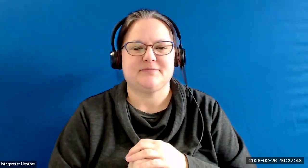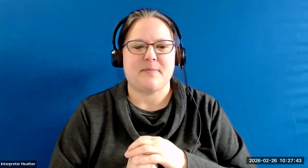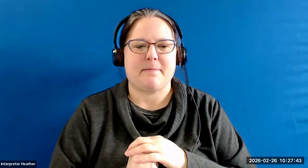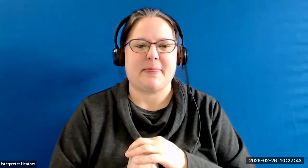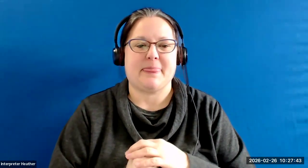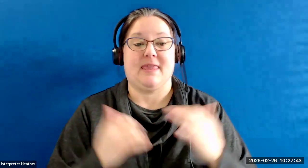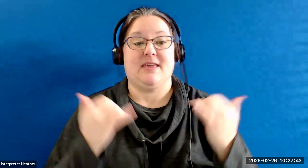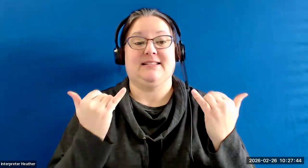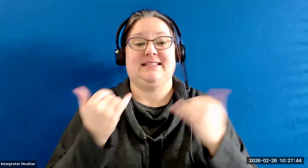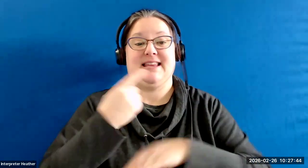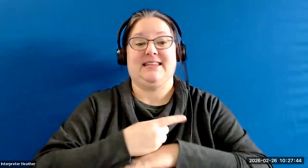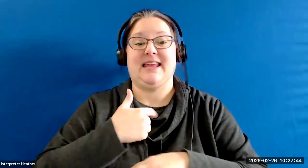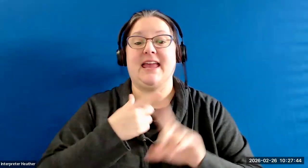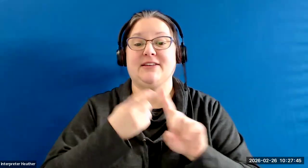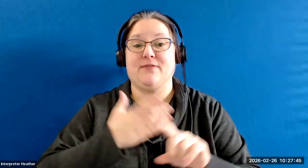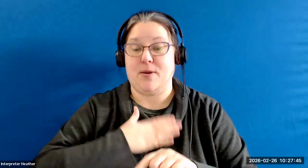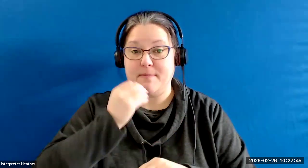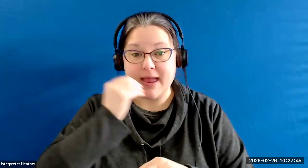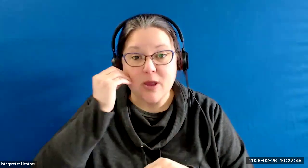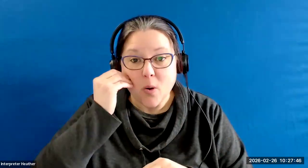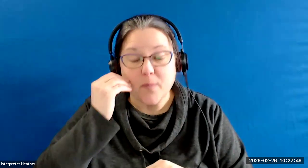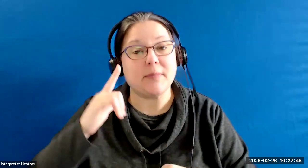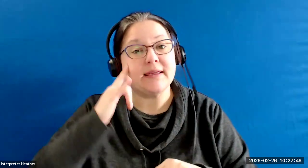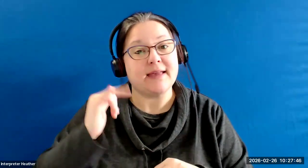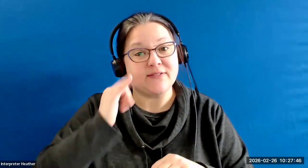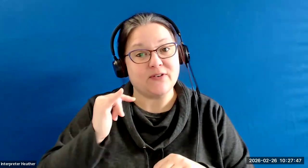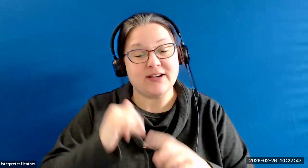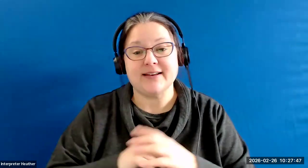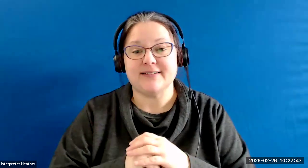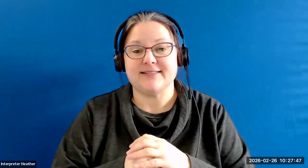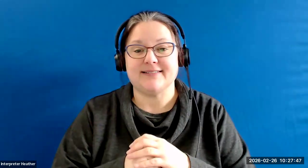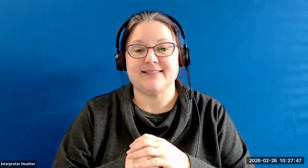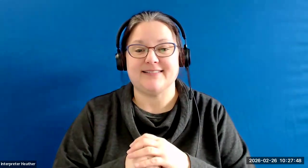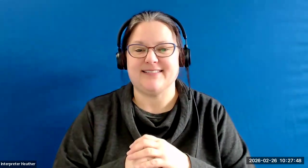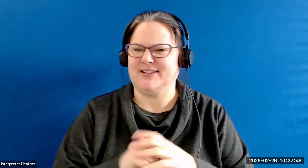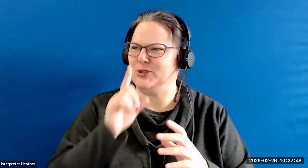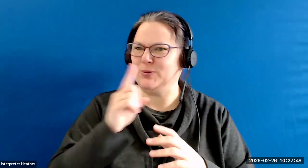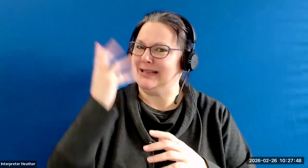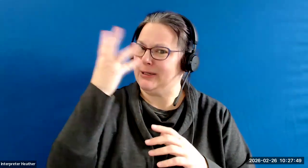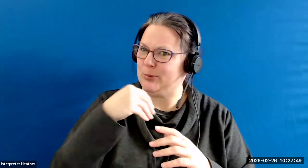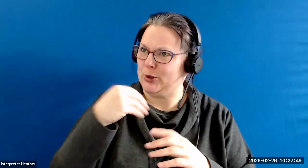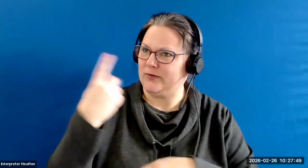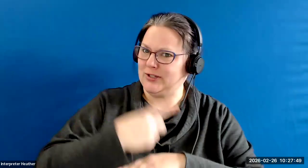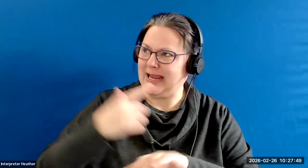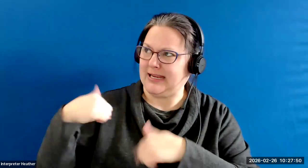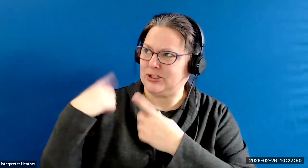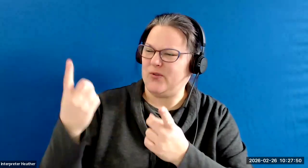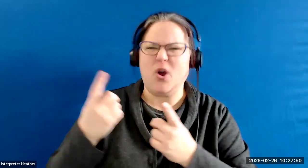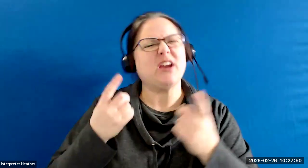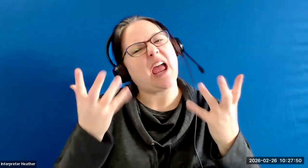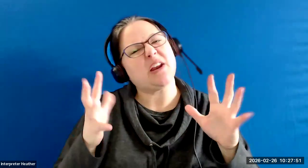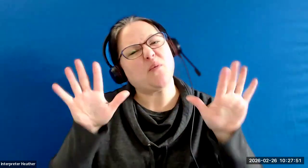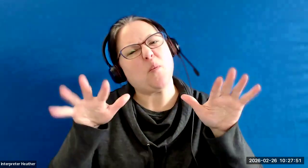coming today from my home in Oakland, California. And it is a beautiful day so far, just a little bit